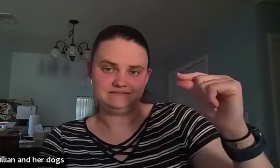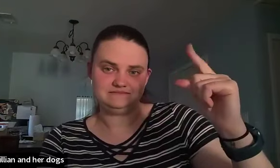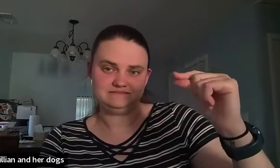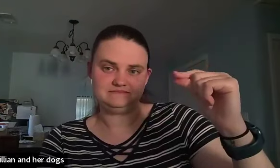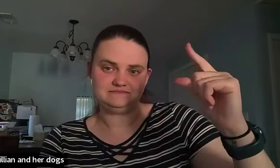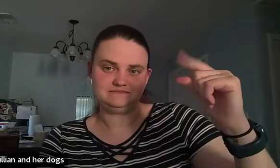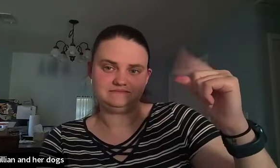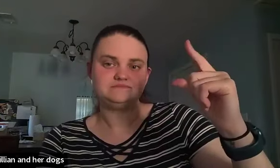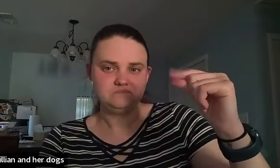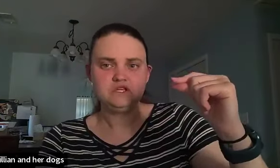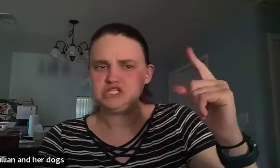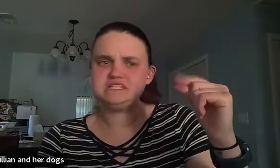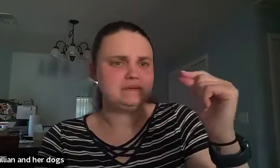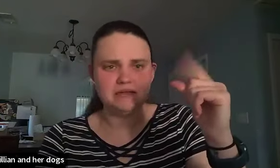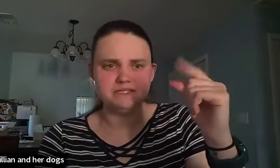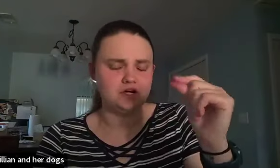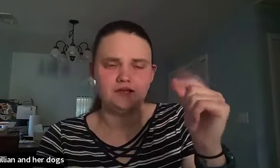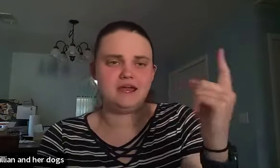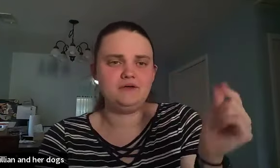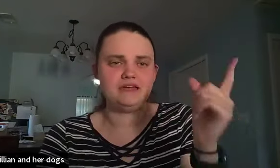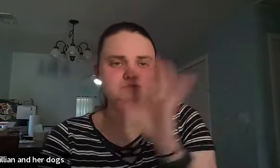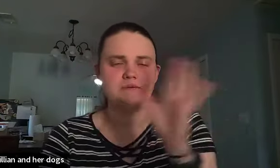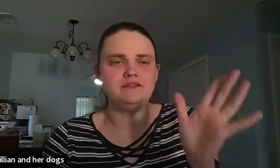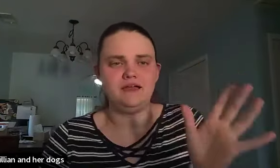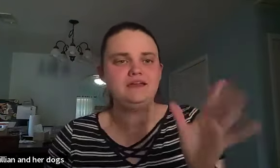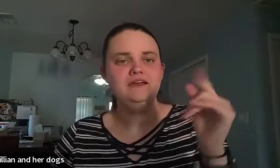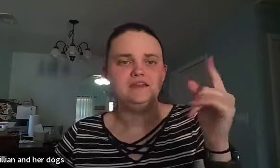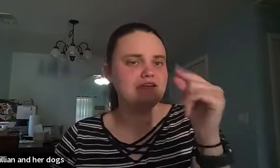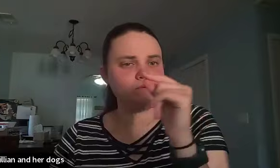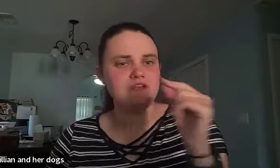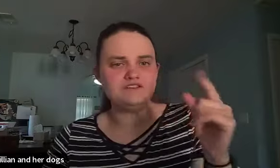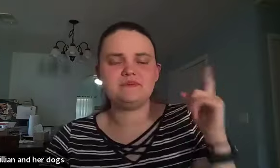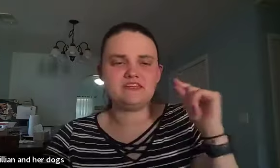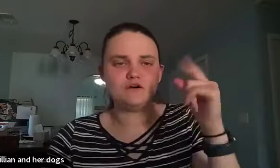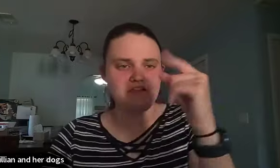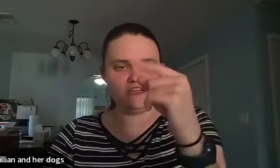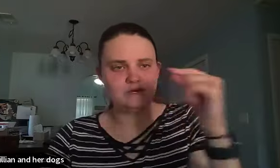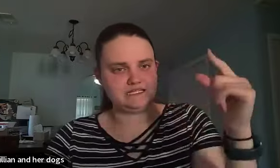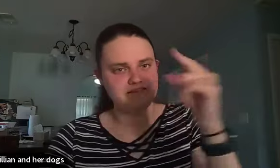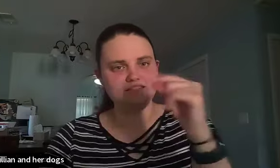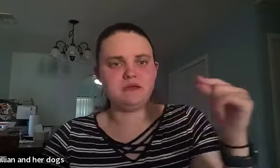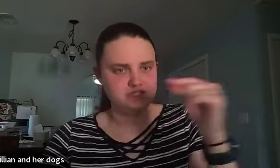20. Just think baby shark. I know that's probably like, not everyone knows that, but that's all I think of when I see this is baby